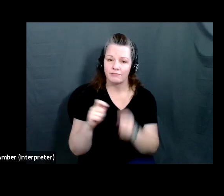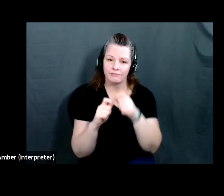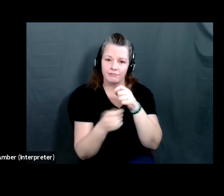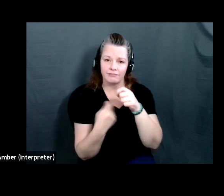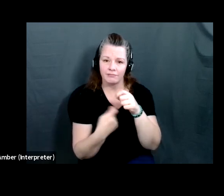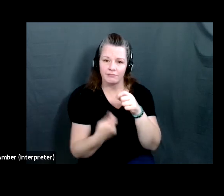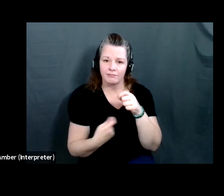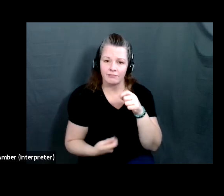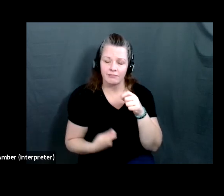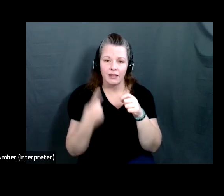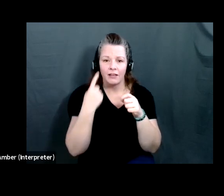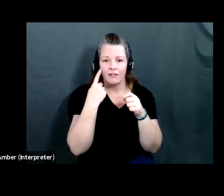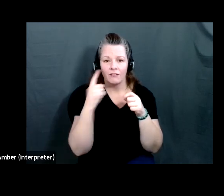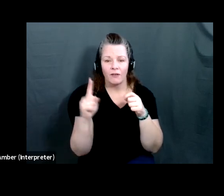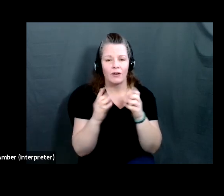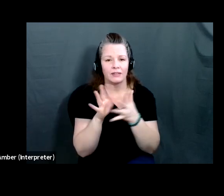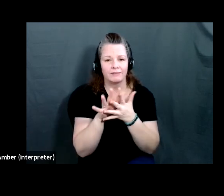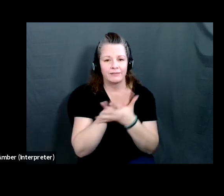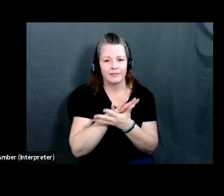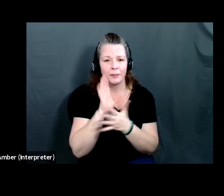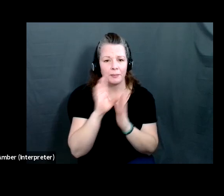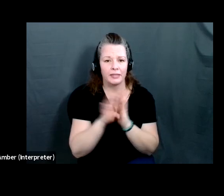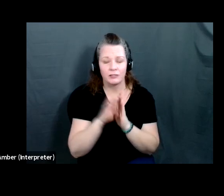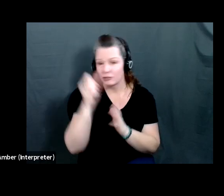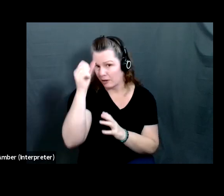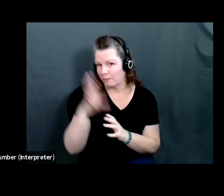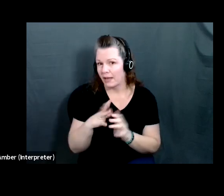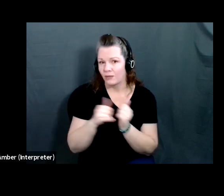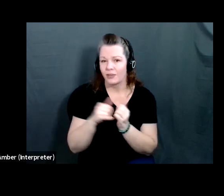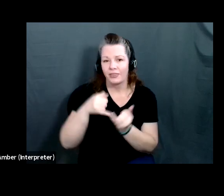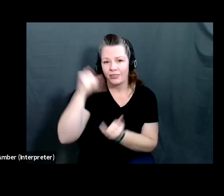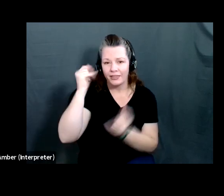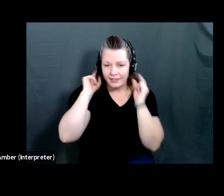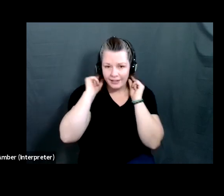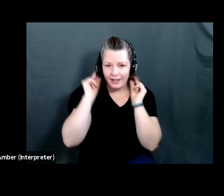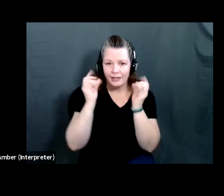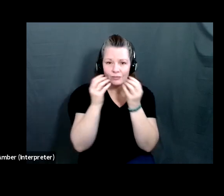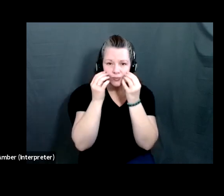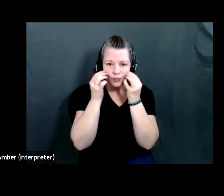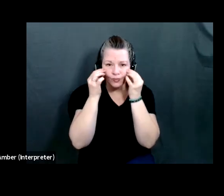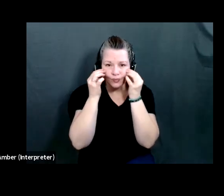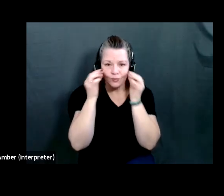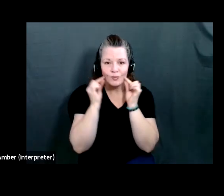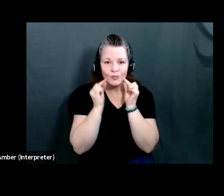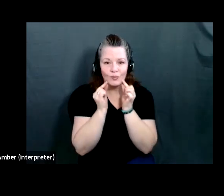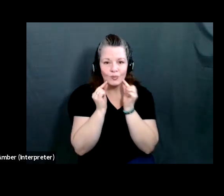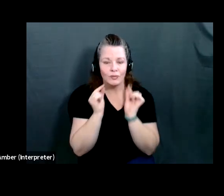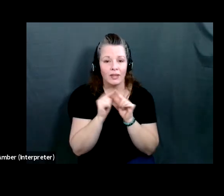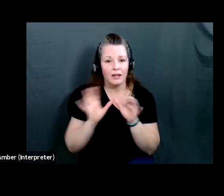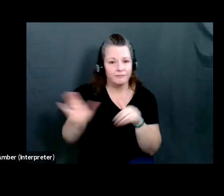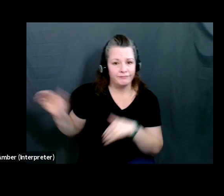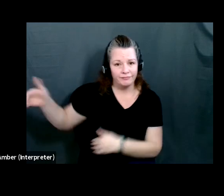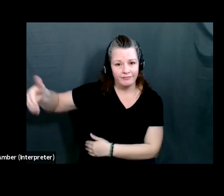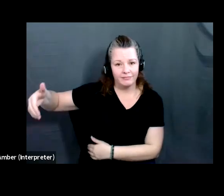a faded photograph. A man with thinning hair and jutting cheekbones, his arm around a girl six